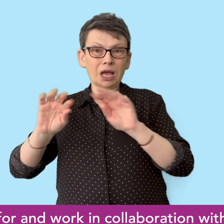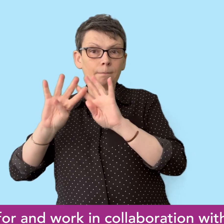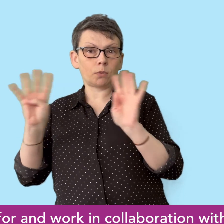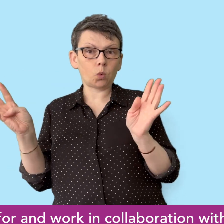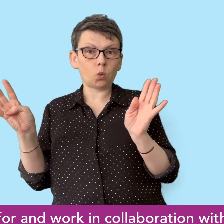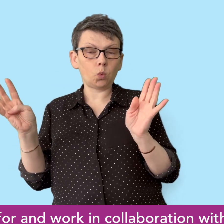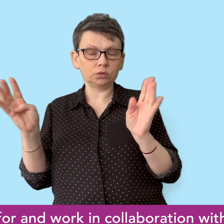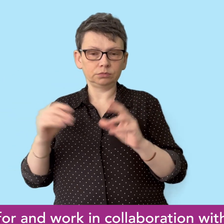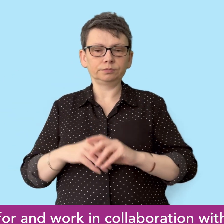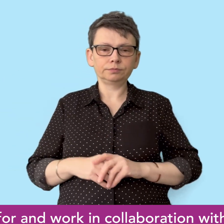with the chair and board.